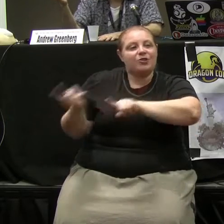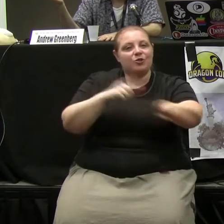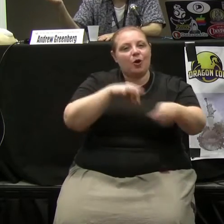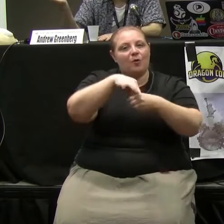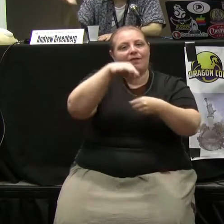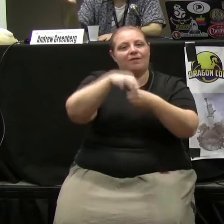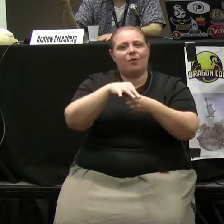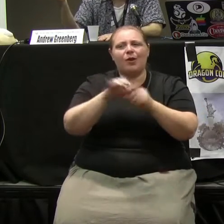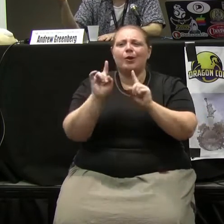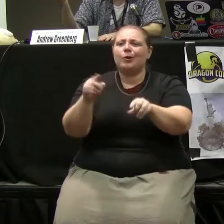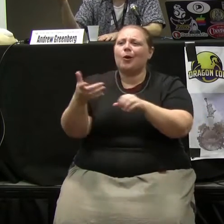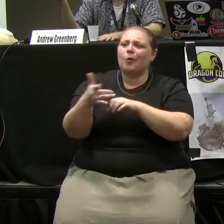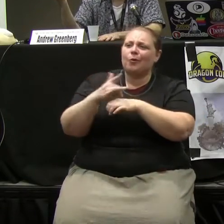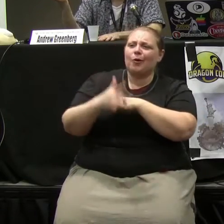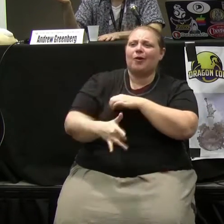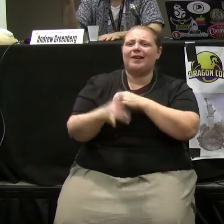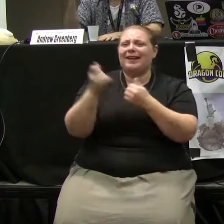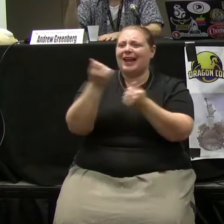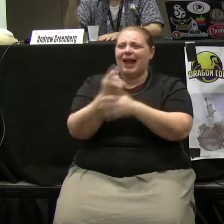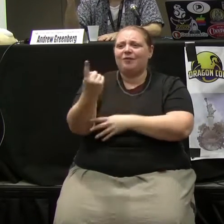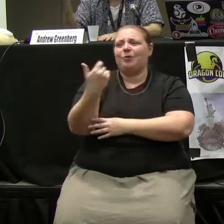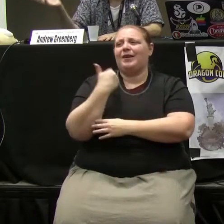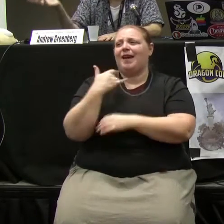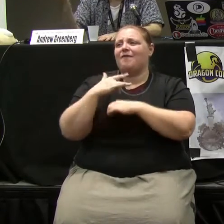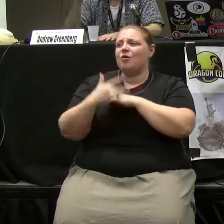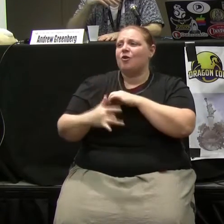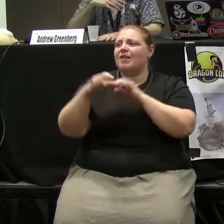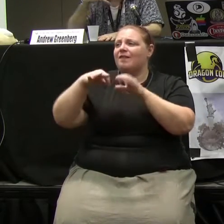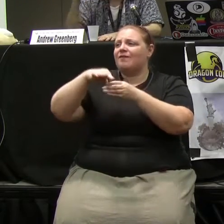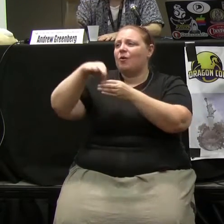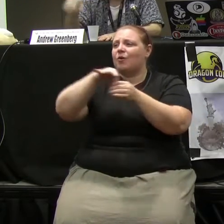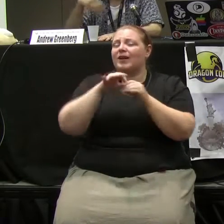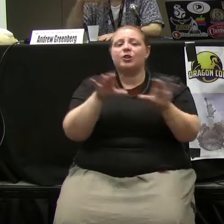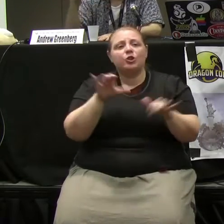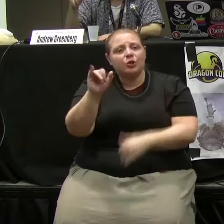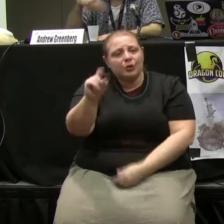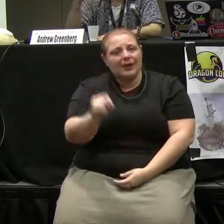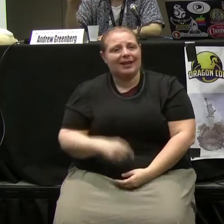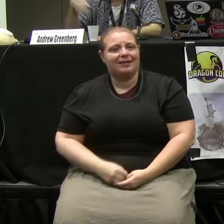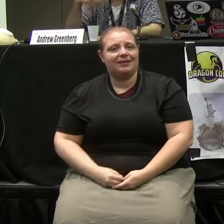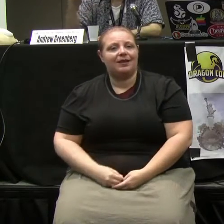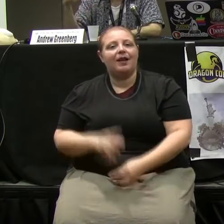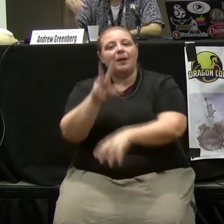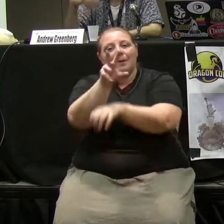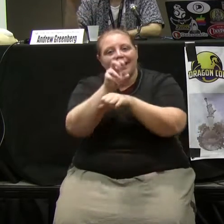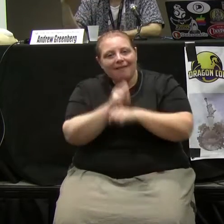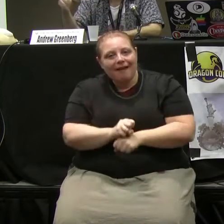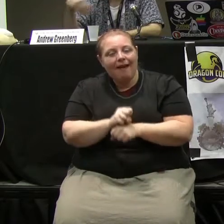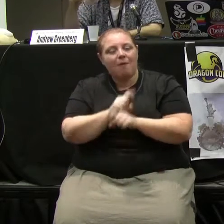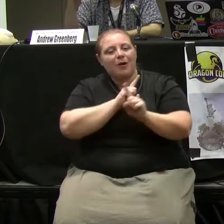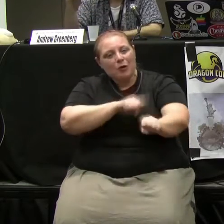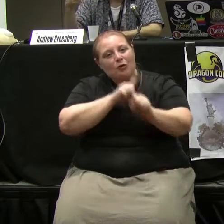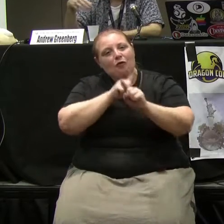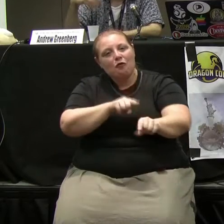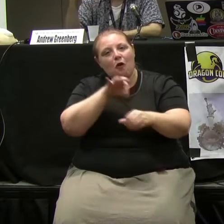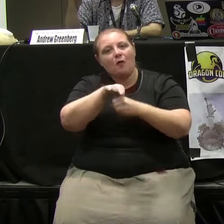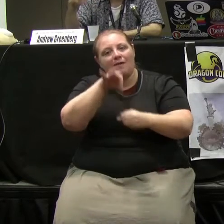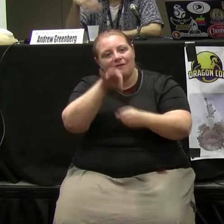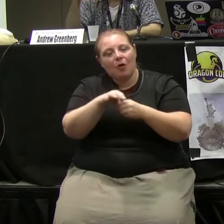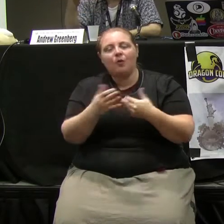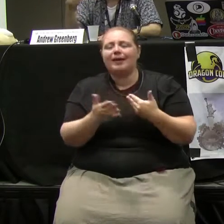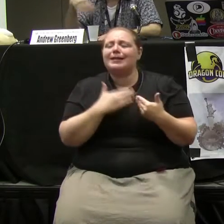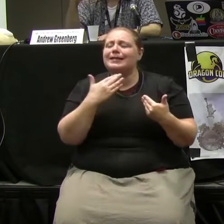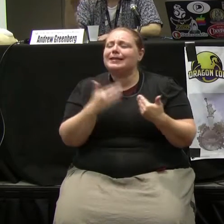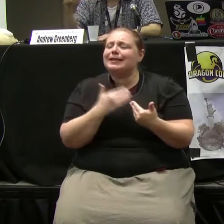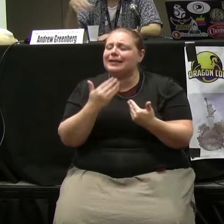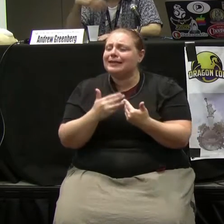of time. Everybody's got early voting now. And do those votings, just get in the habit. Every single vote, it's easier and